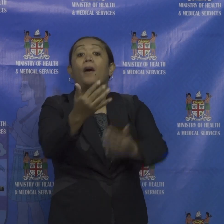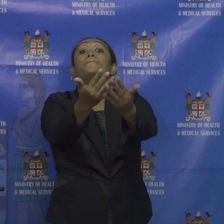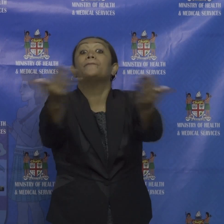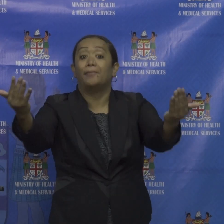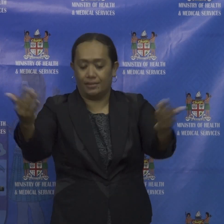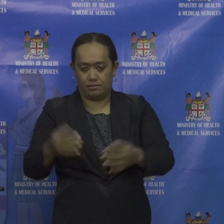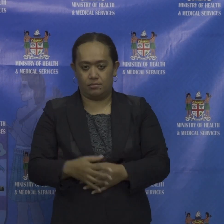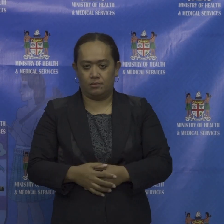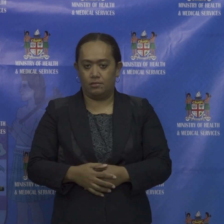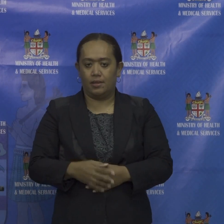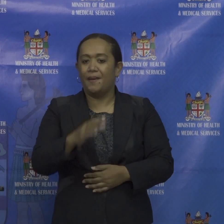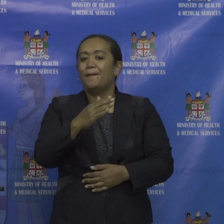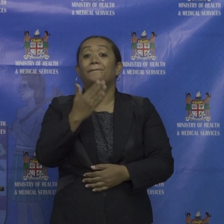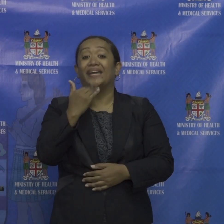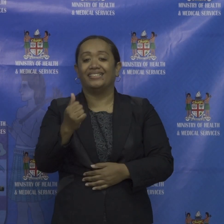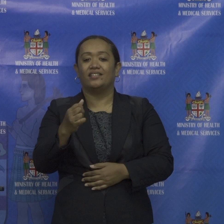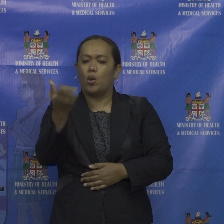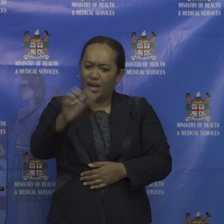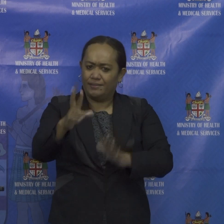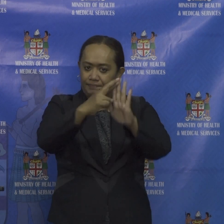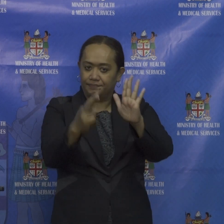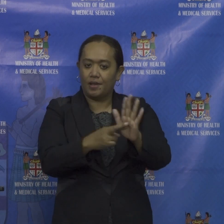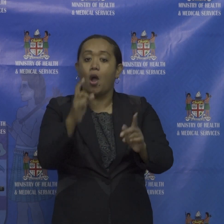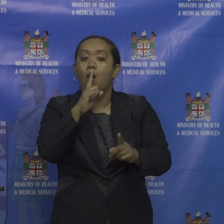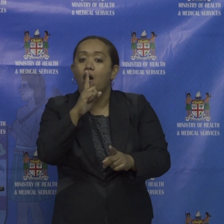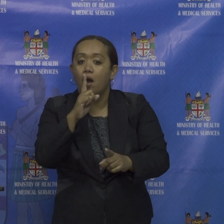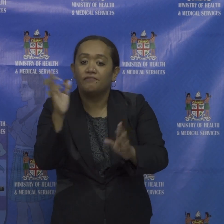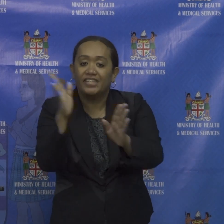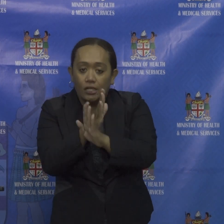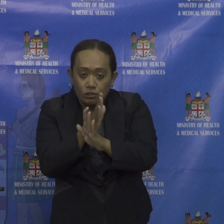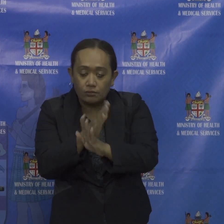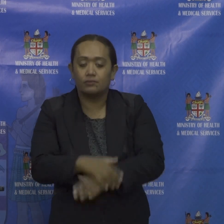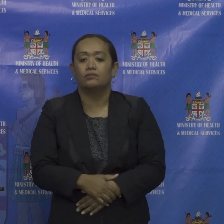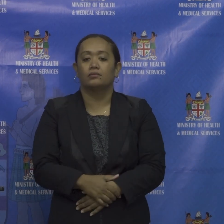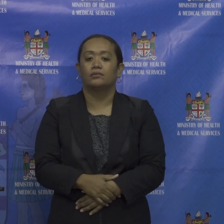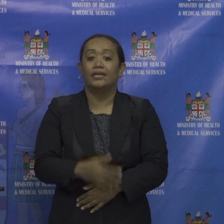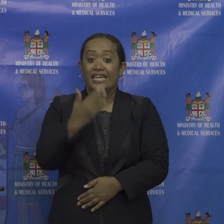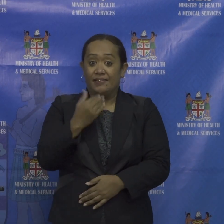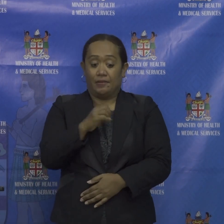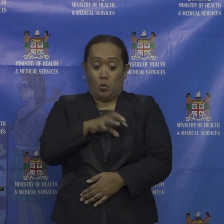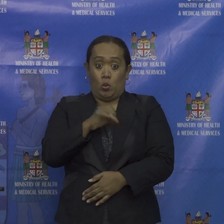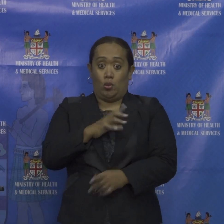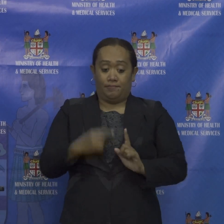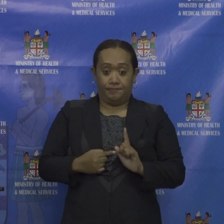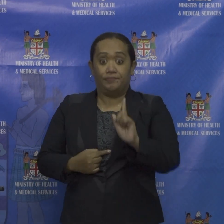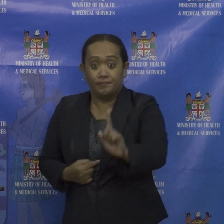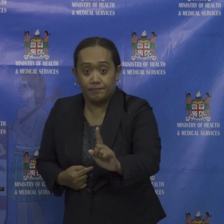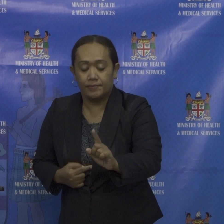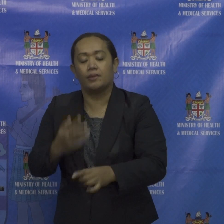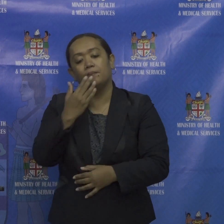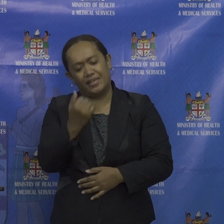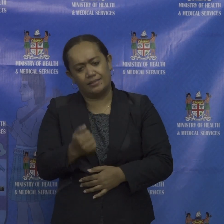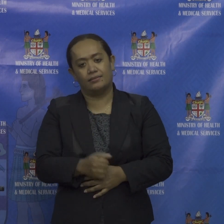work against all of the measures that we're trying to put in place now. If people are scared to come forward and